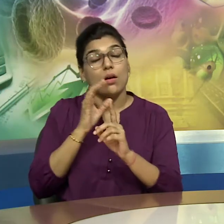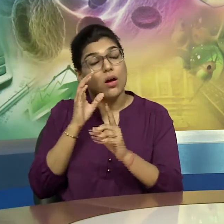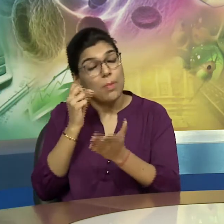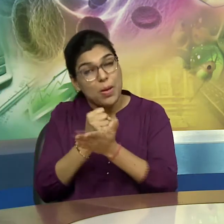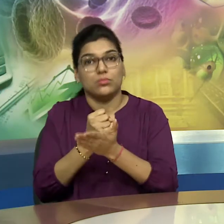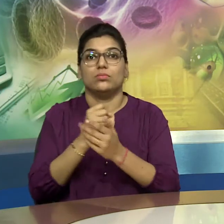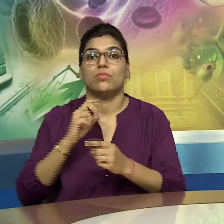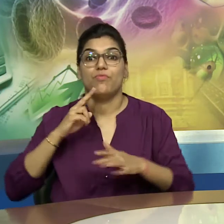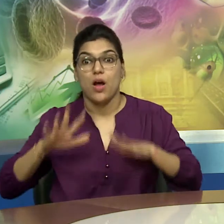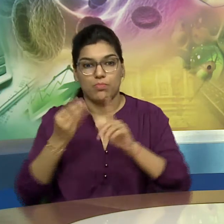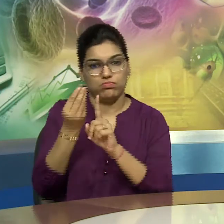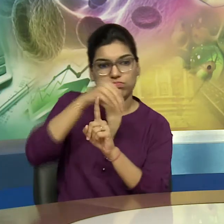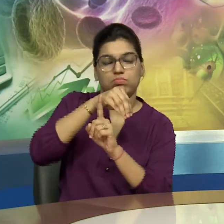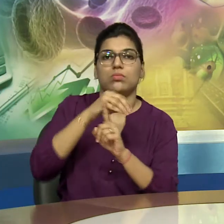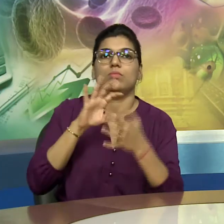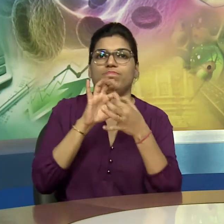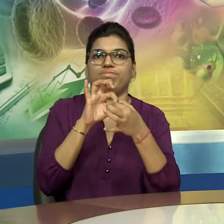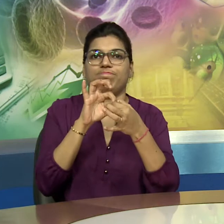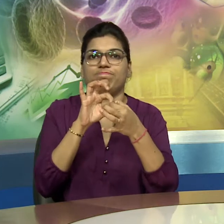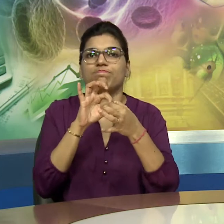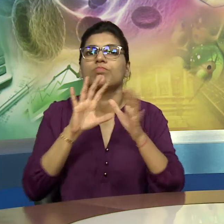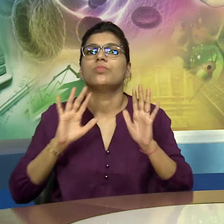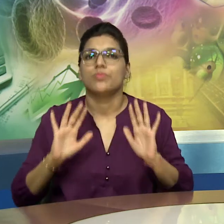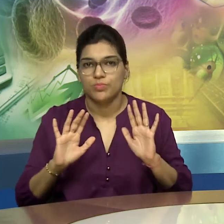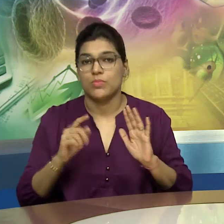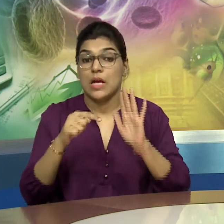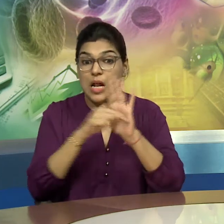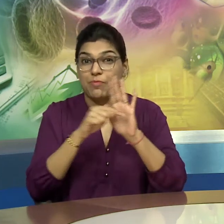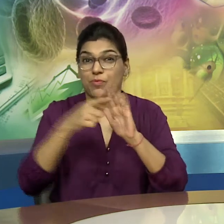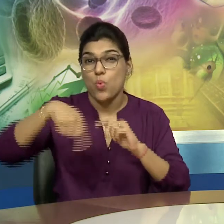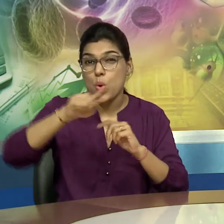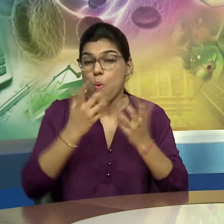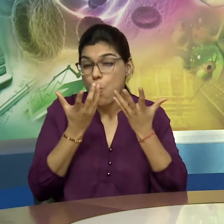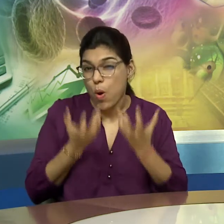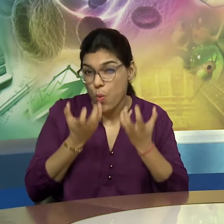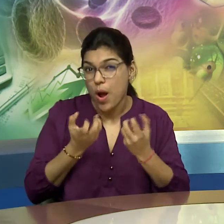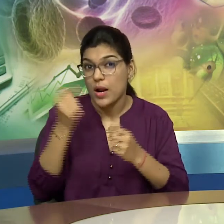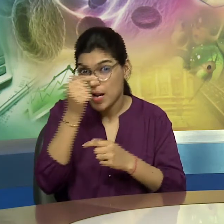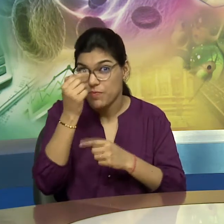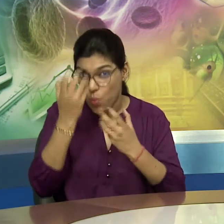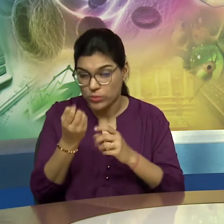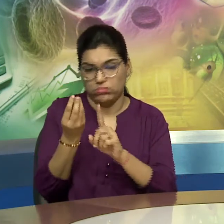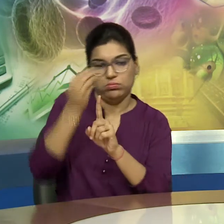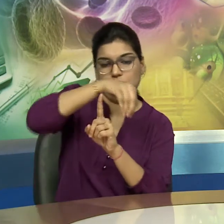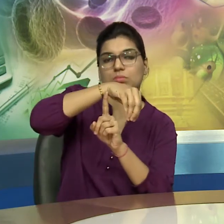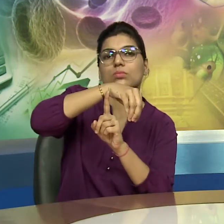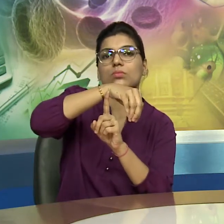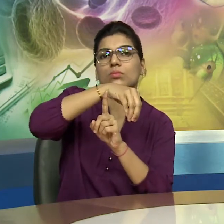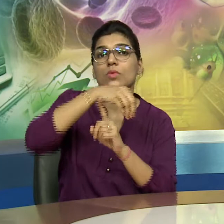Where will we use ed in the beginning or in the last? That is important for us